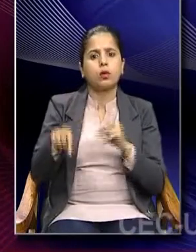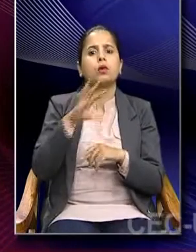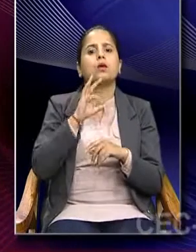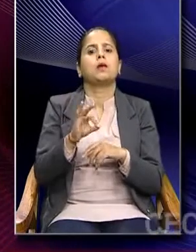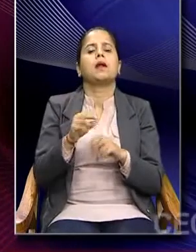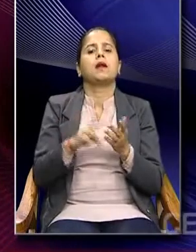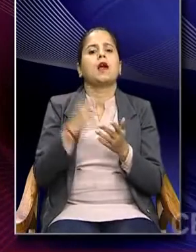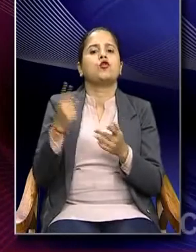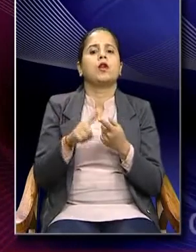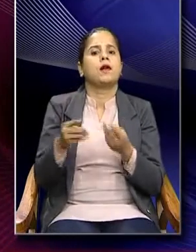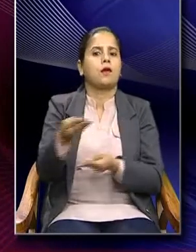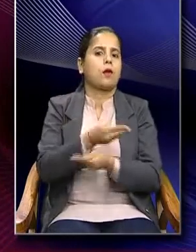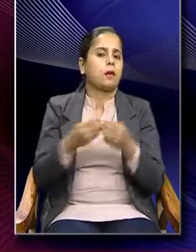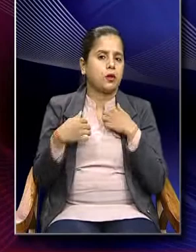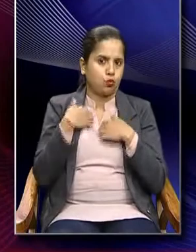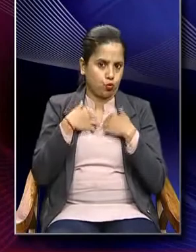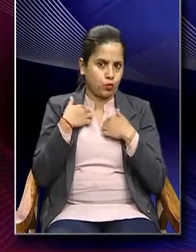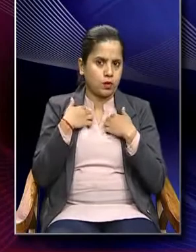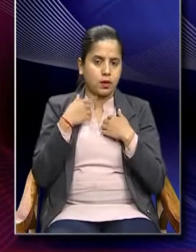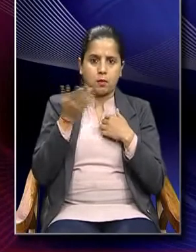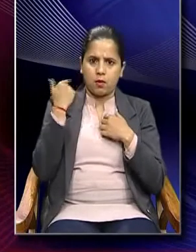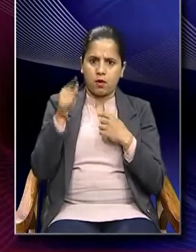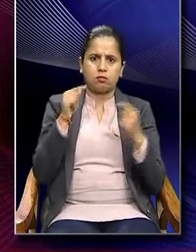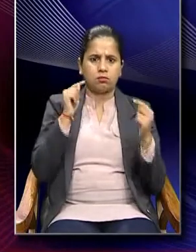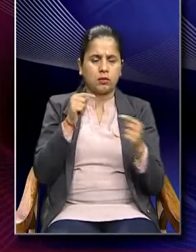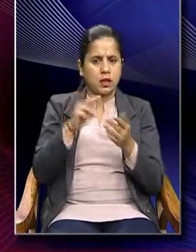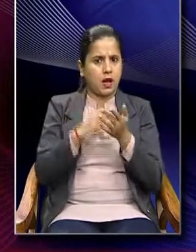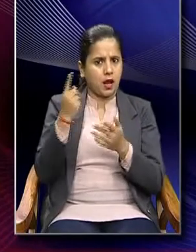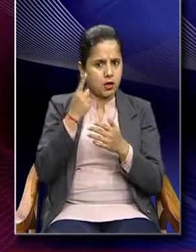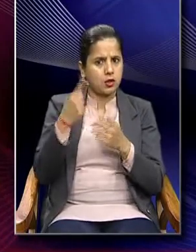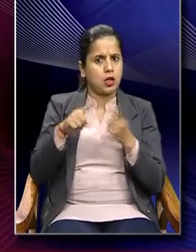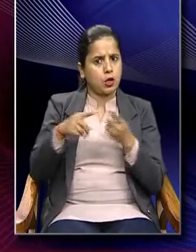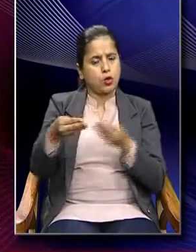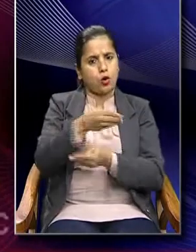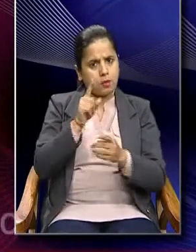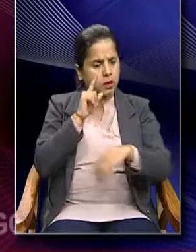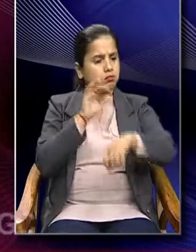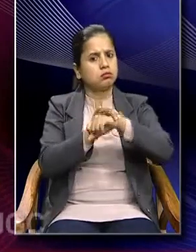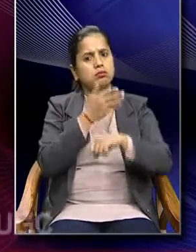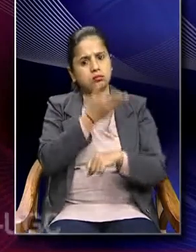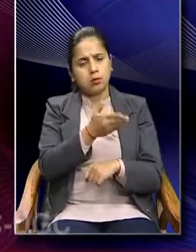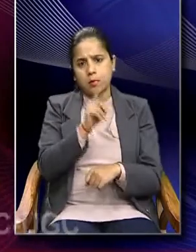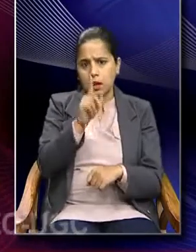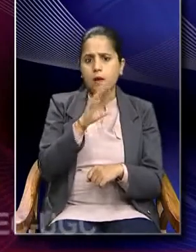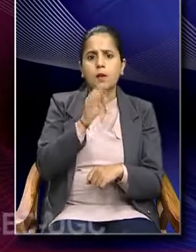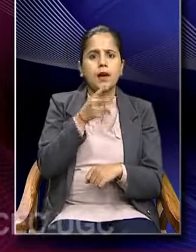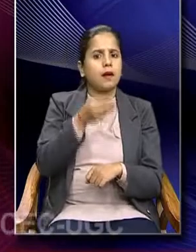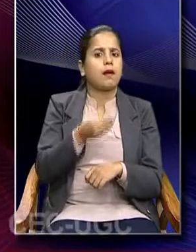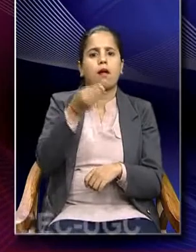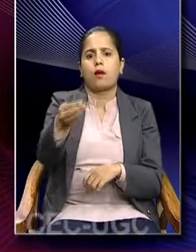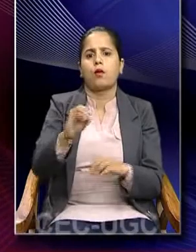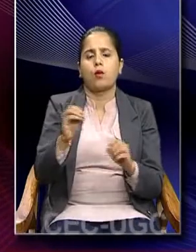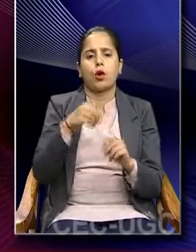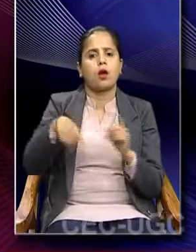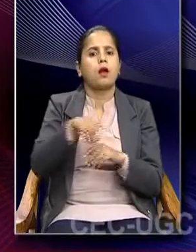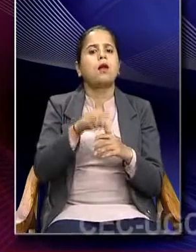the national economic interest. So they have argued that national economic interest should be identified, but they did not give a kind of